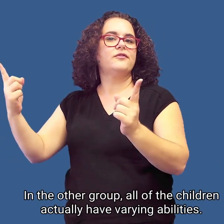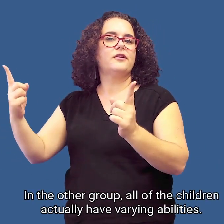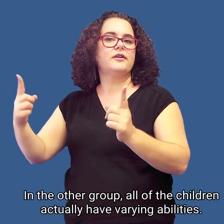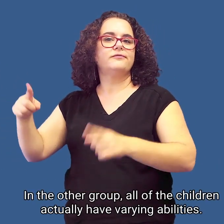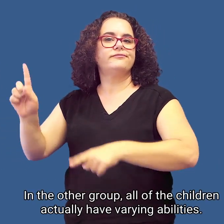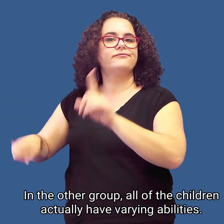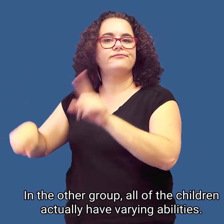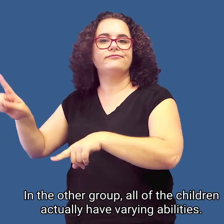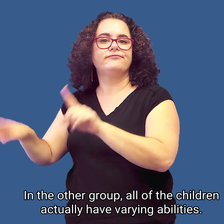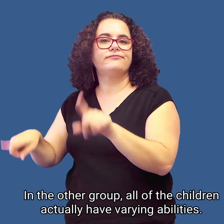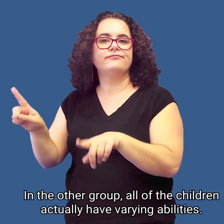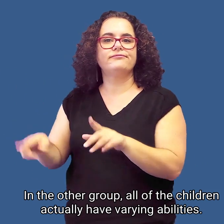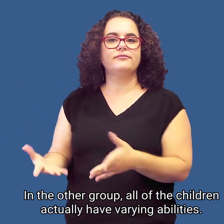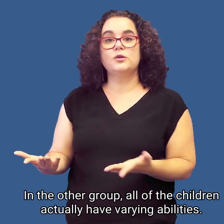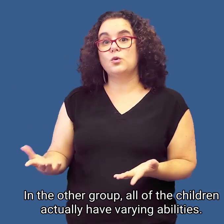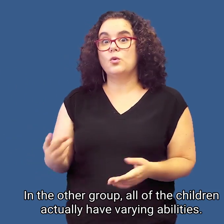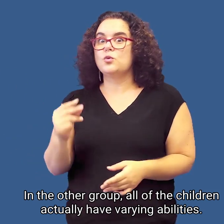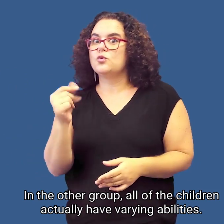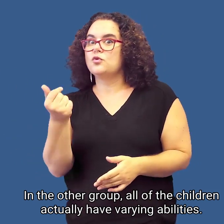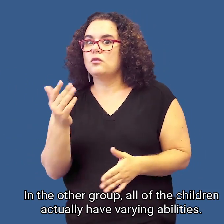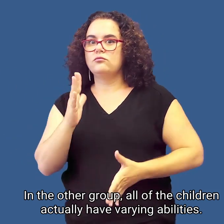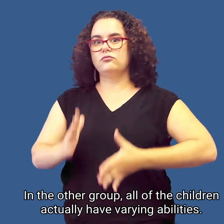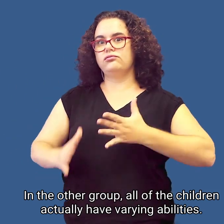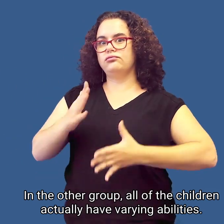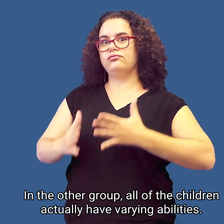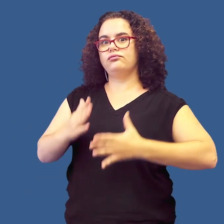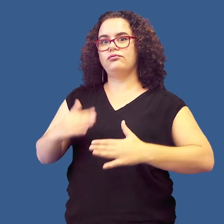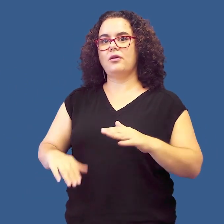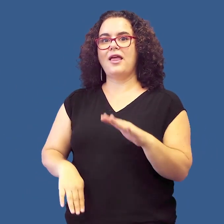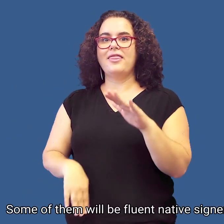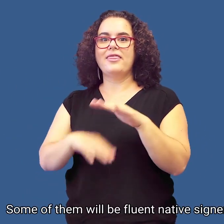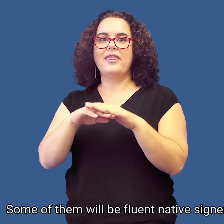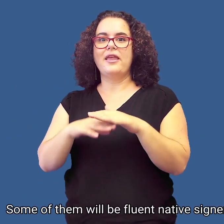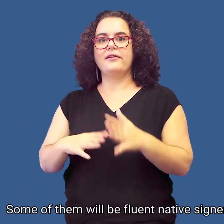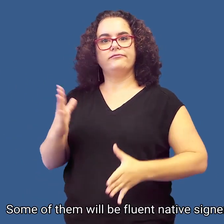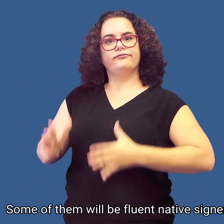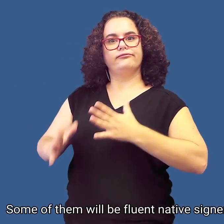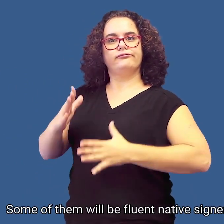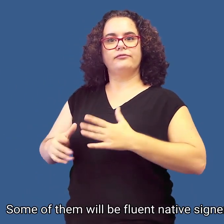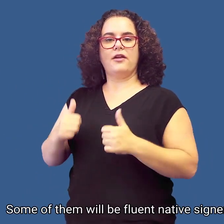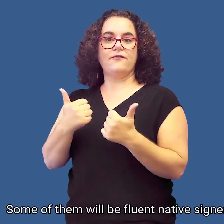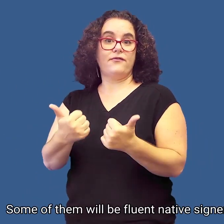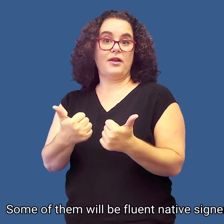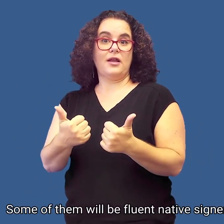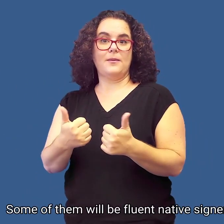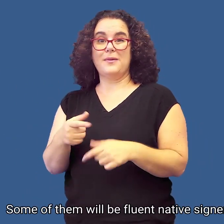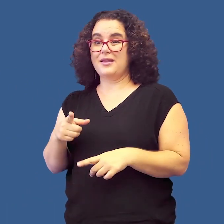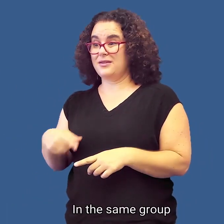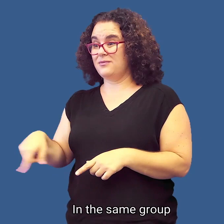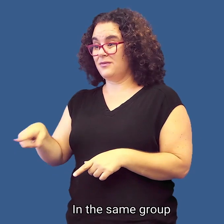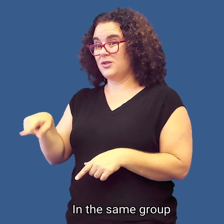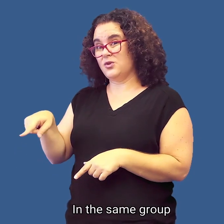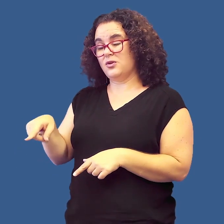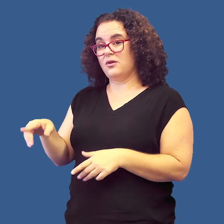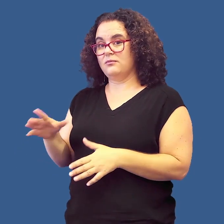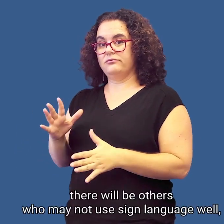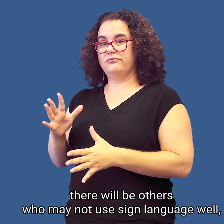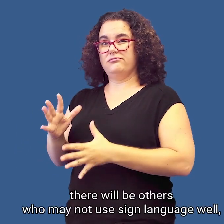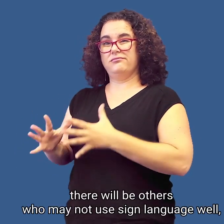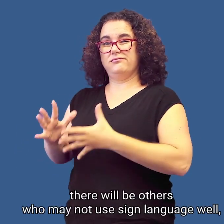Some of them will be fluent native signers. In the same group, there will be others who may not use sign